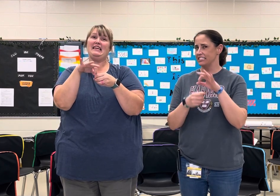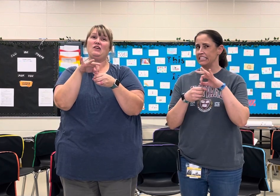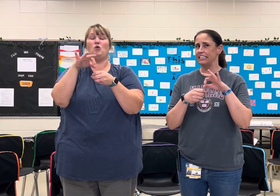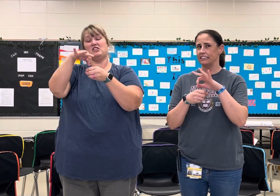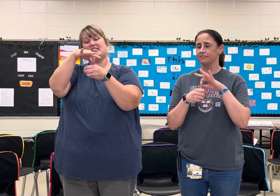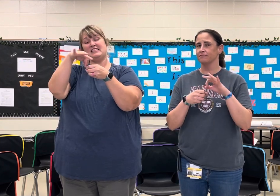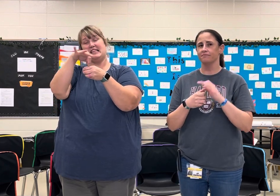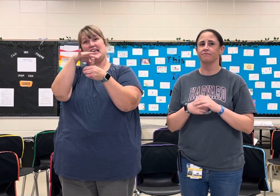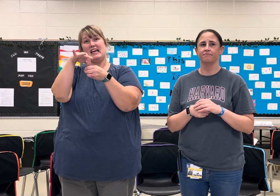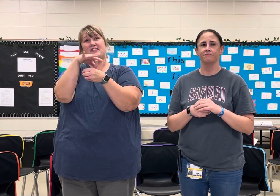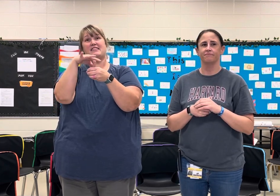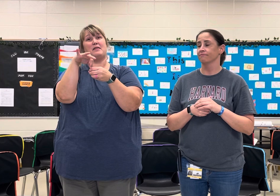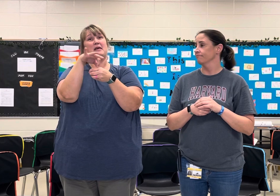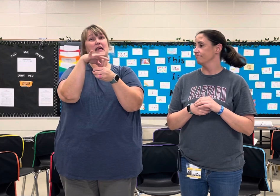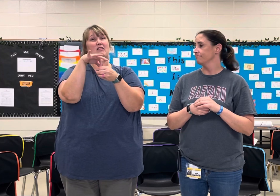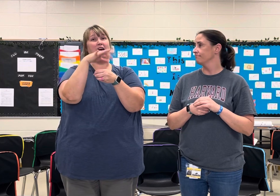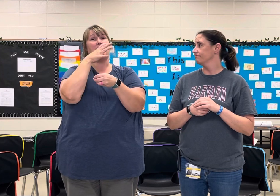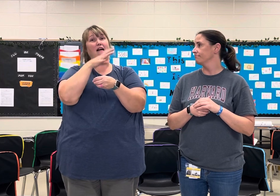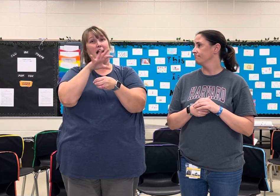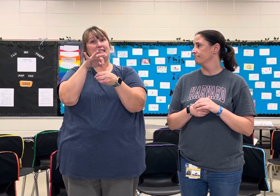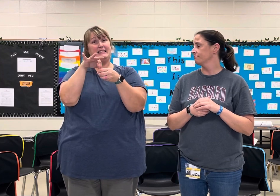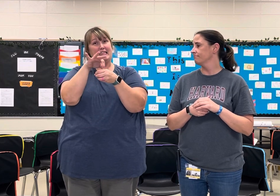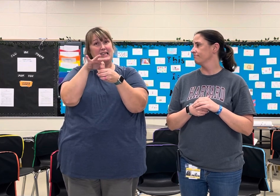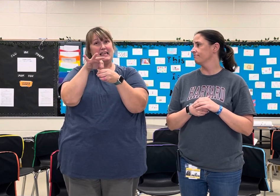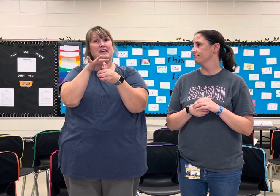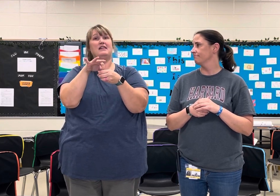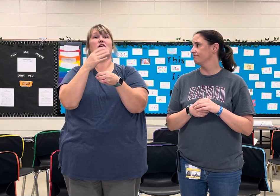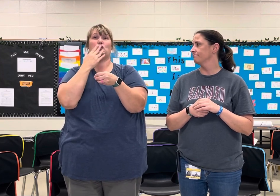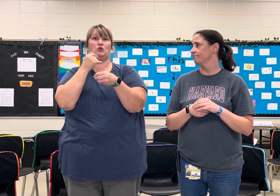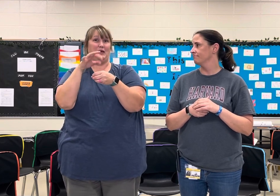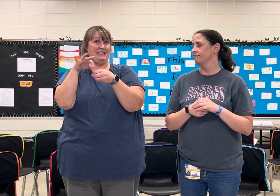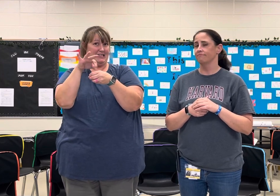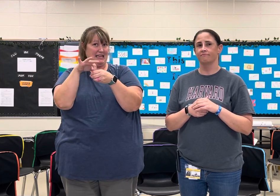Or just tea. And this can be like hot tea, sweet tea.